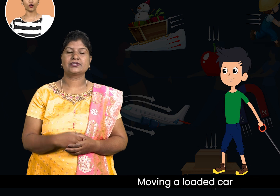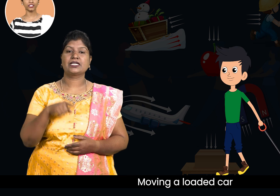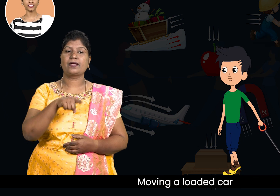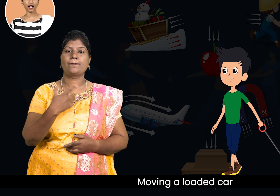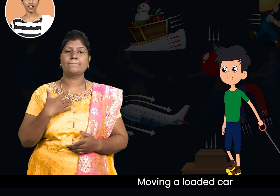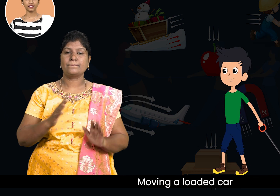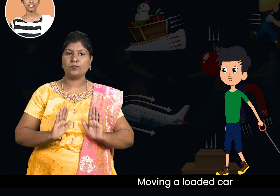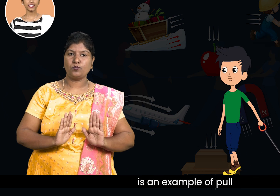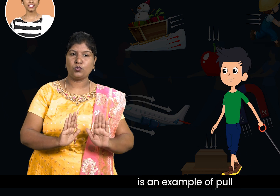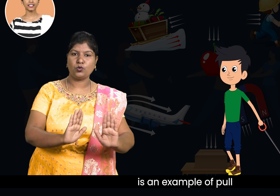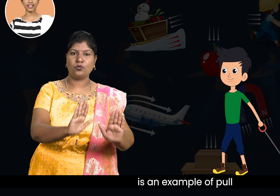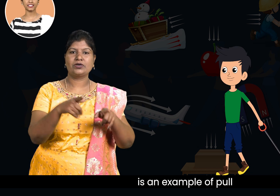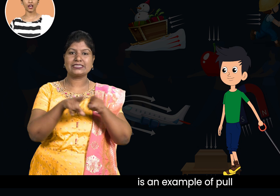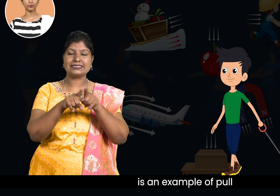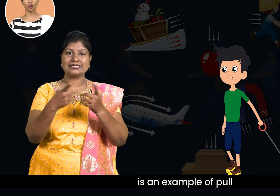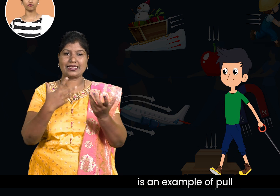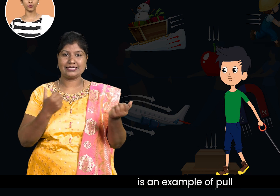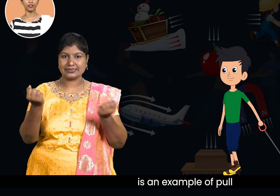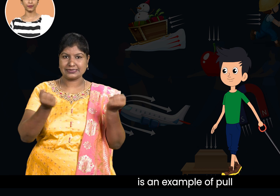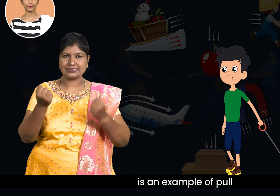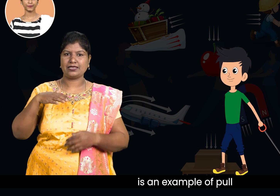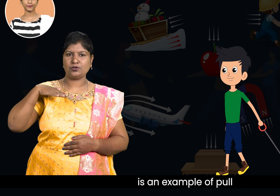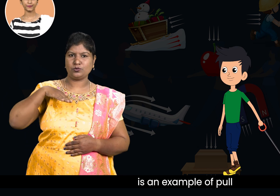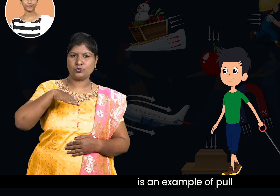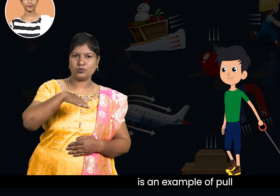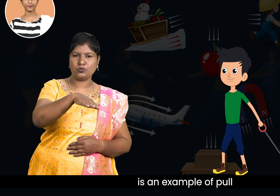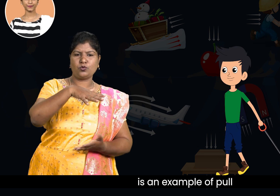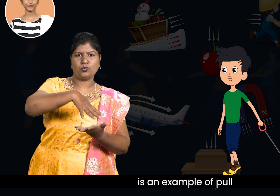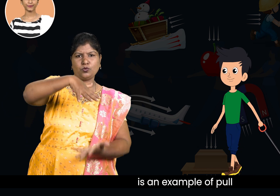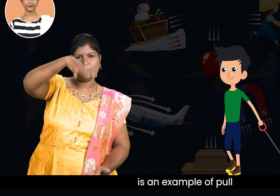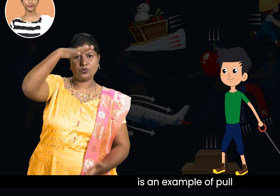Moving a loaded car is an example of pull.